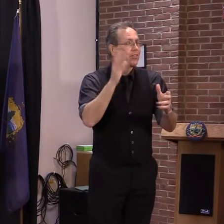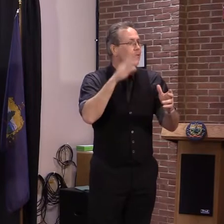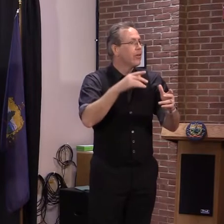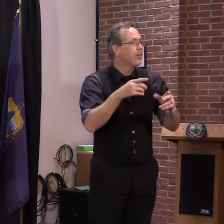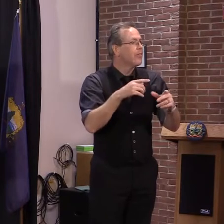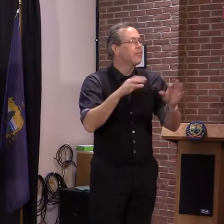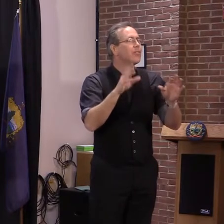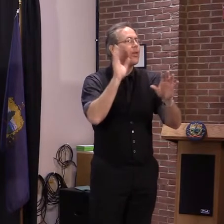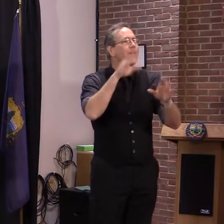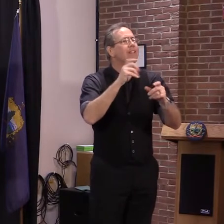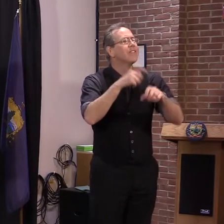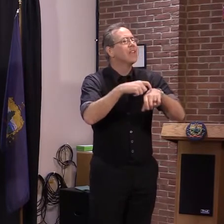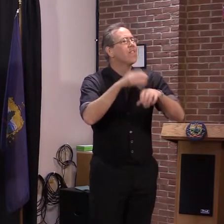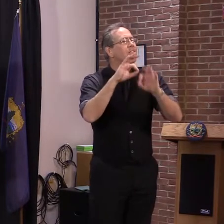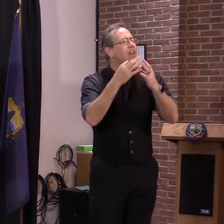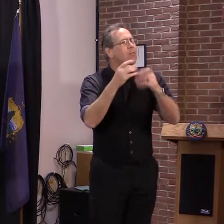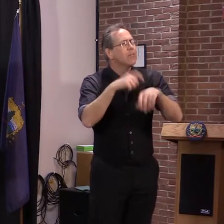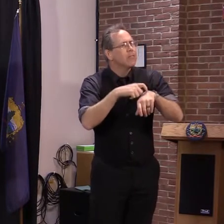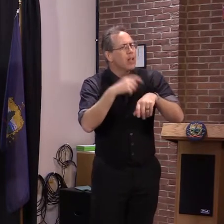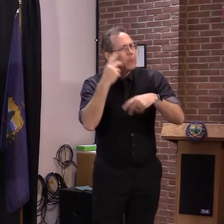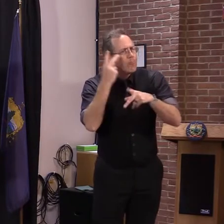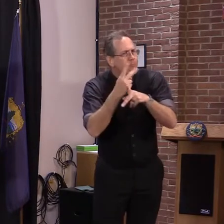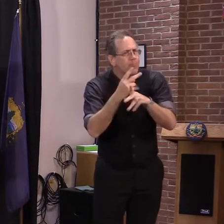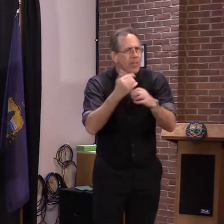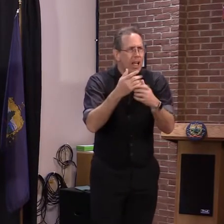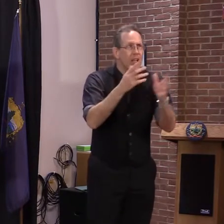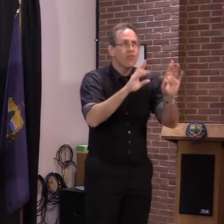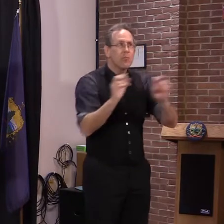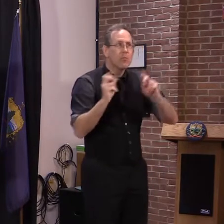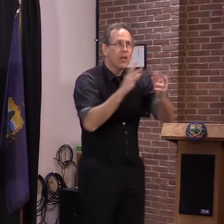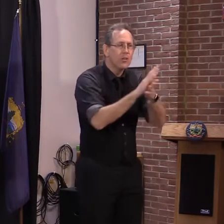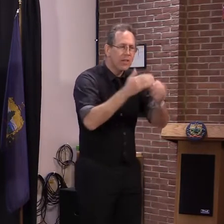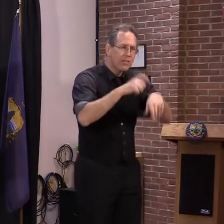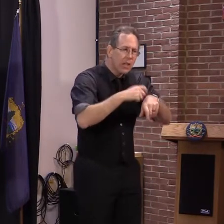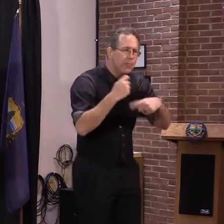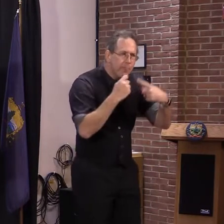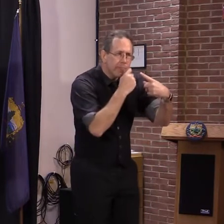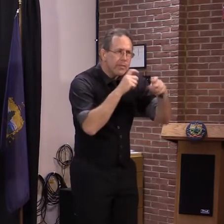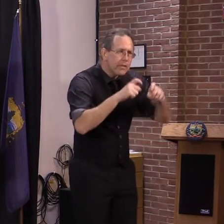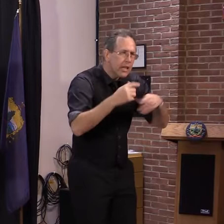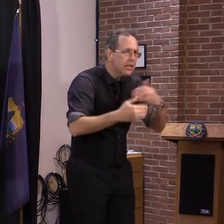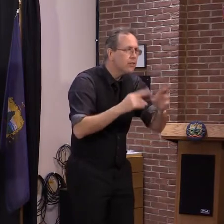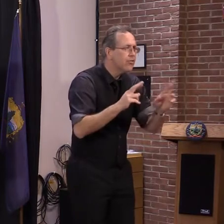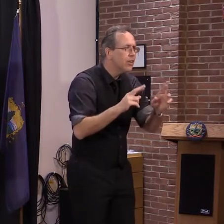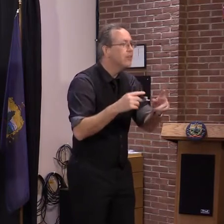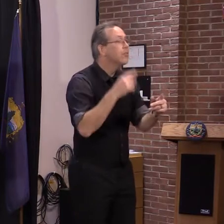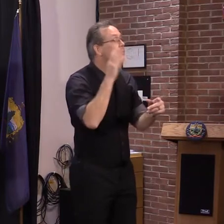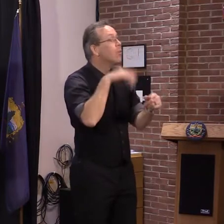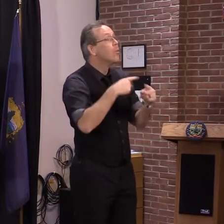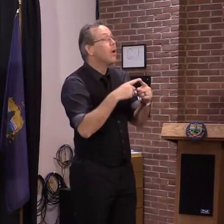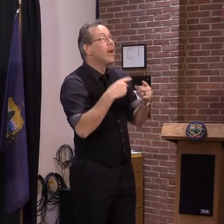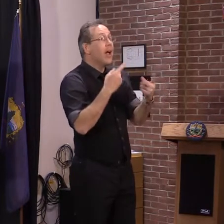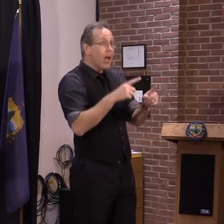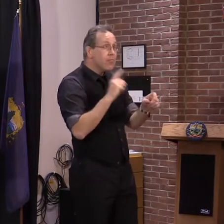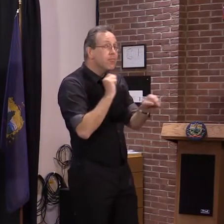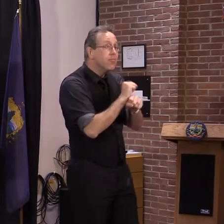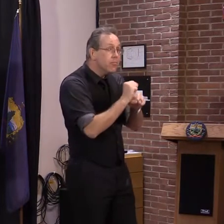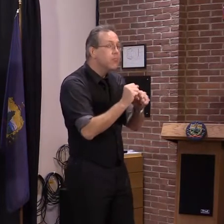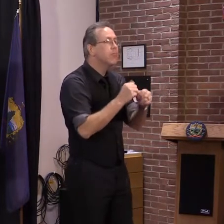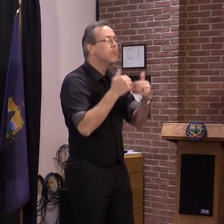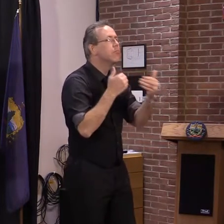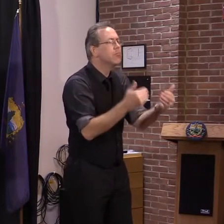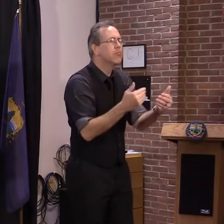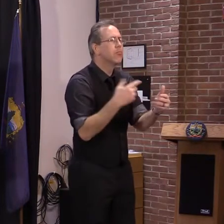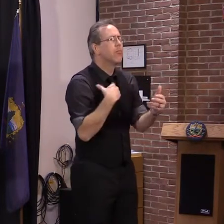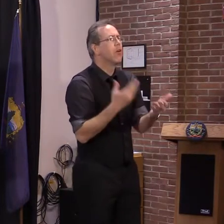When we do make that recommendation, it'll be just that, a recommendation. Local school districts will be able to choose to implement it or not, although we encourage